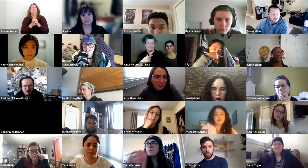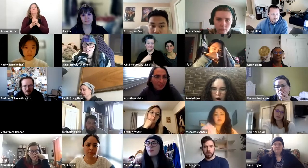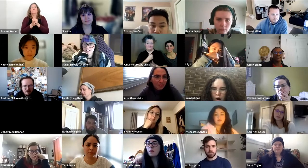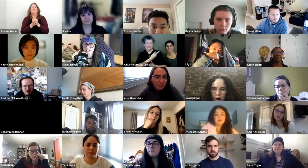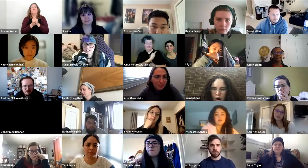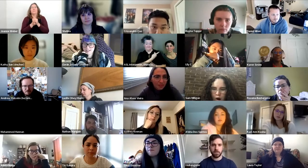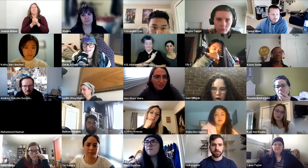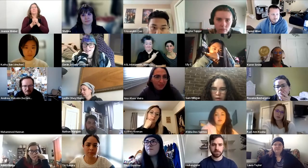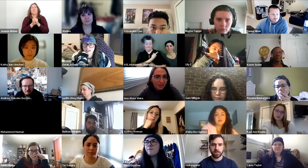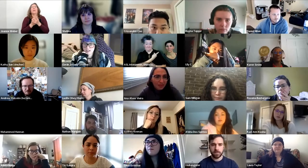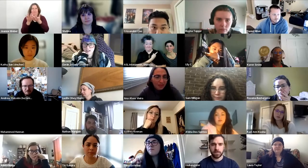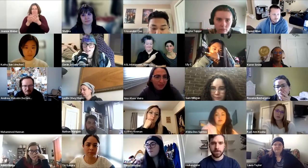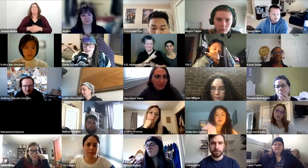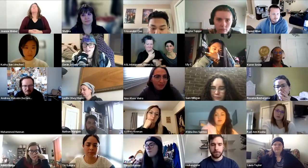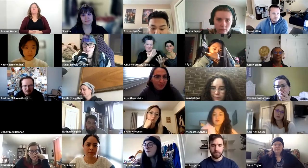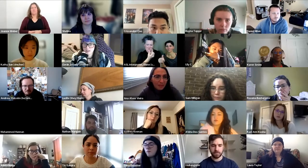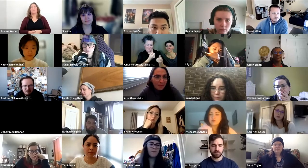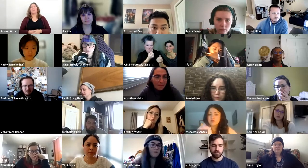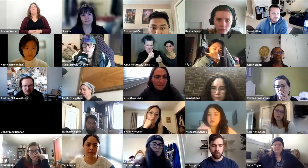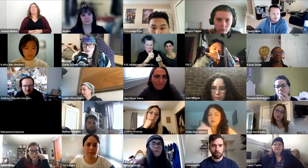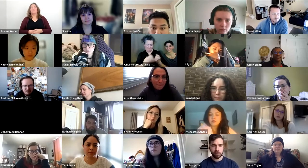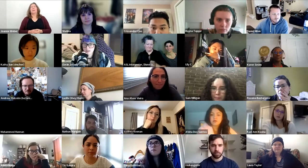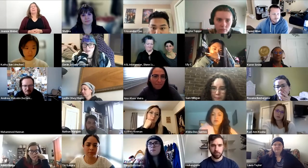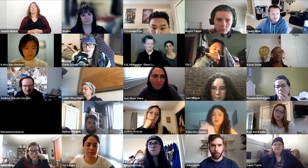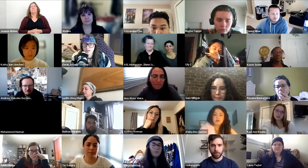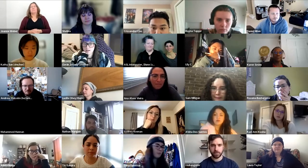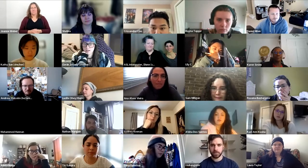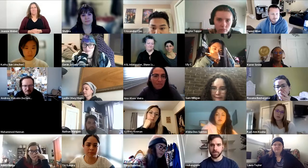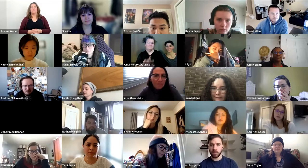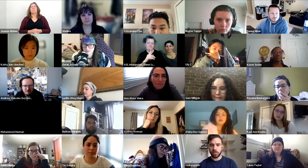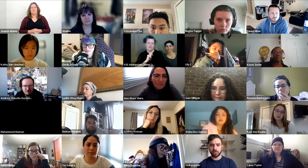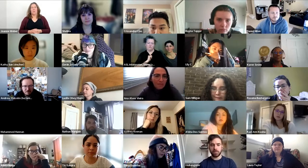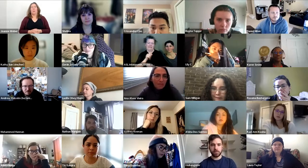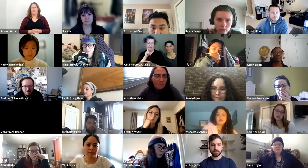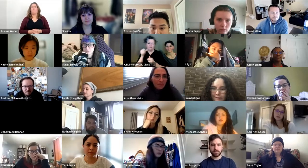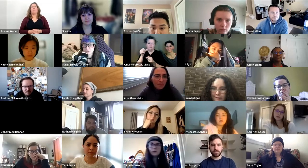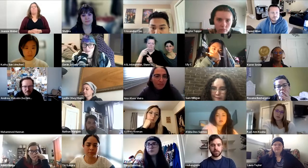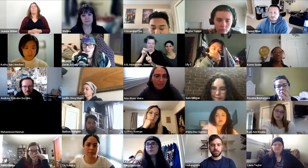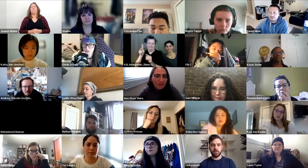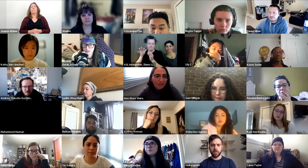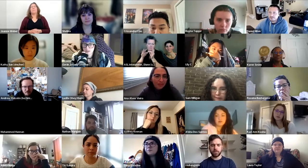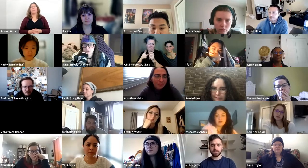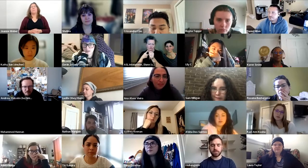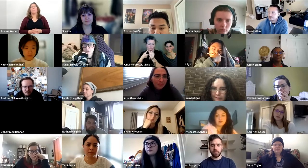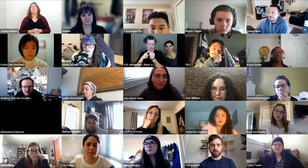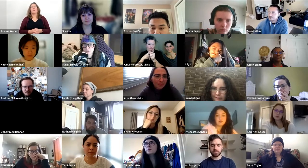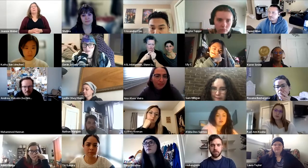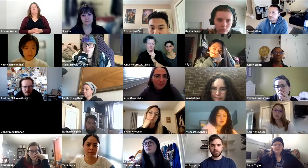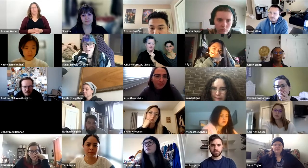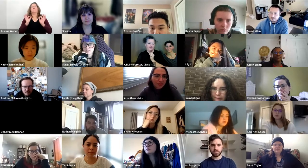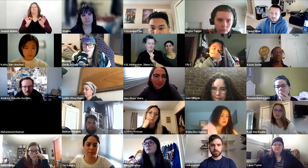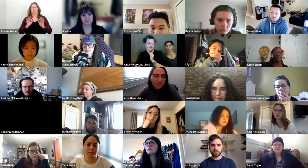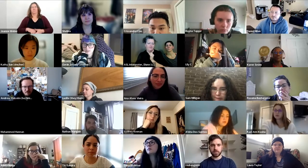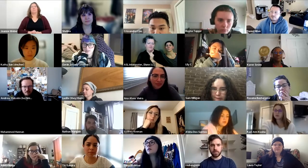Maybe, okay, just hang on. If Tracy will pin the interpreters and then maybe she can interpret for them. Hang on.